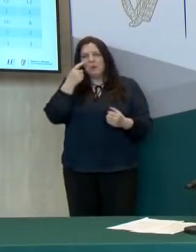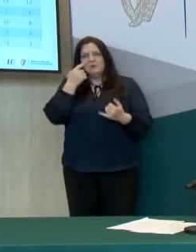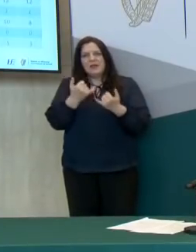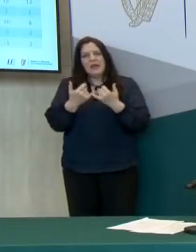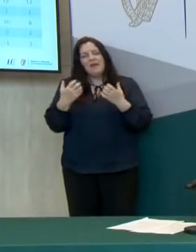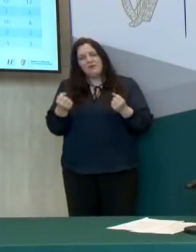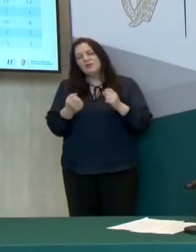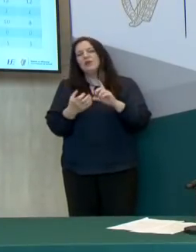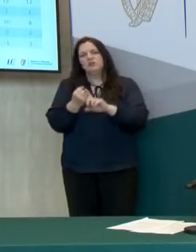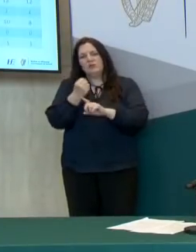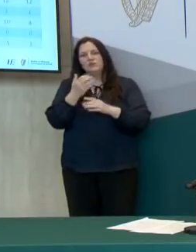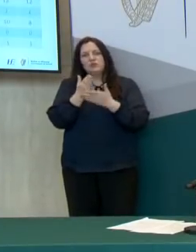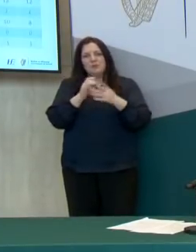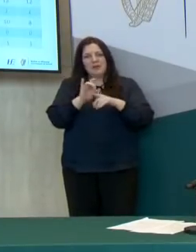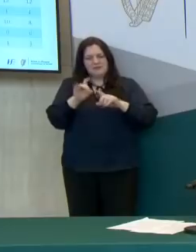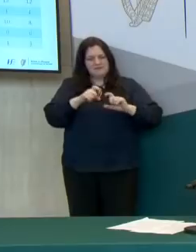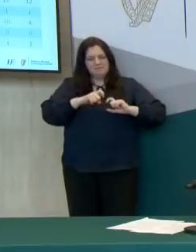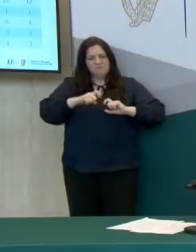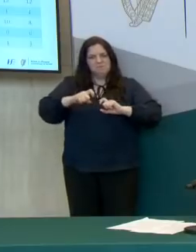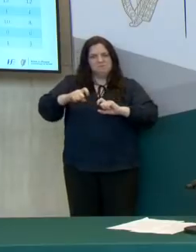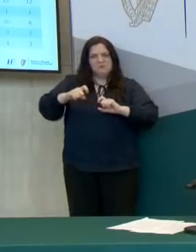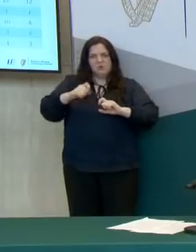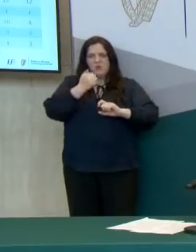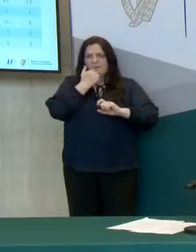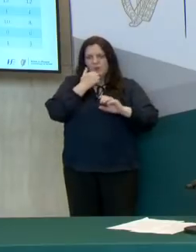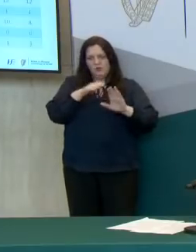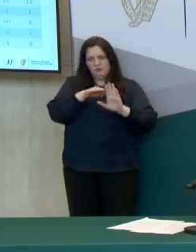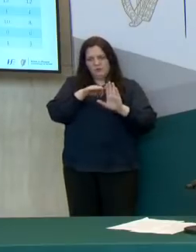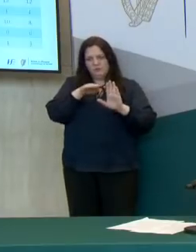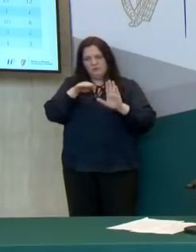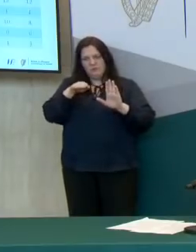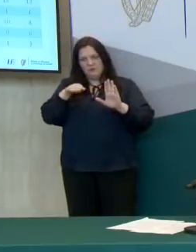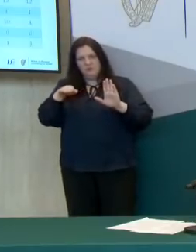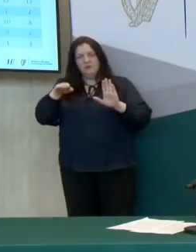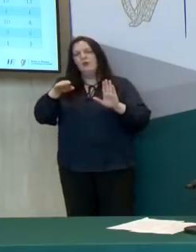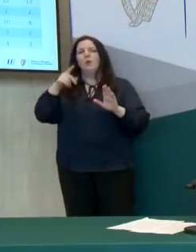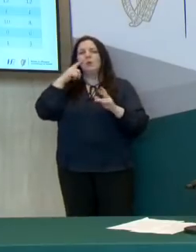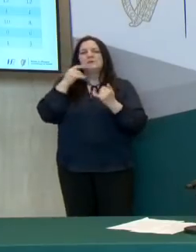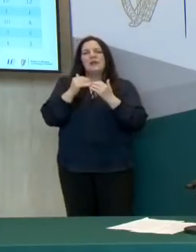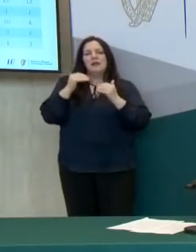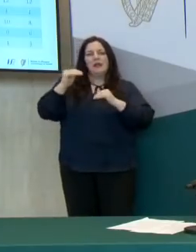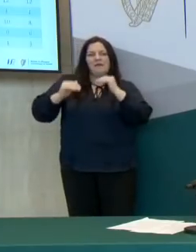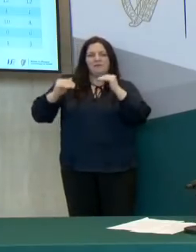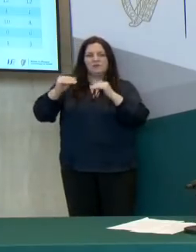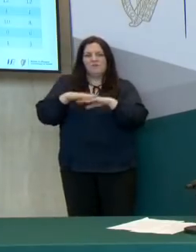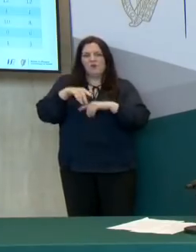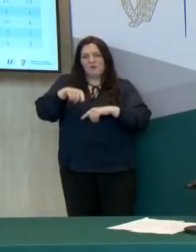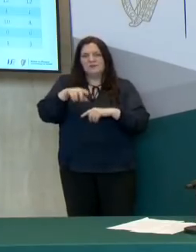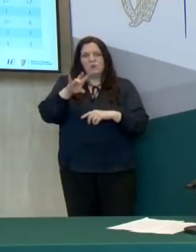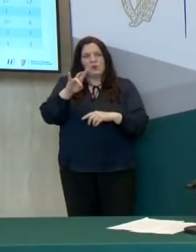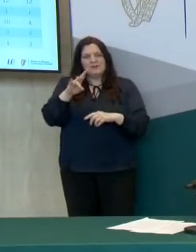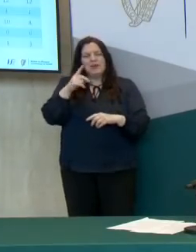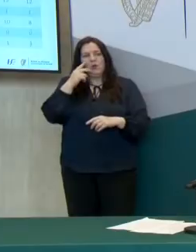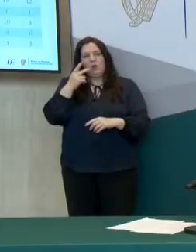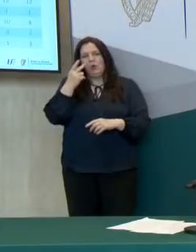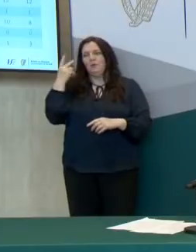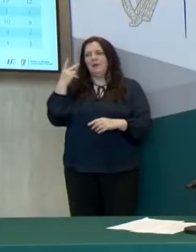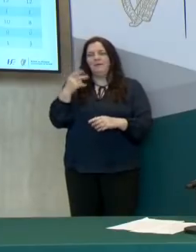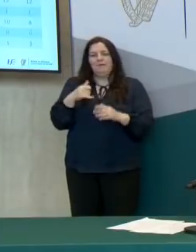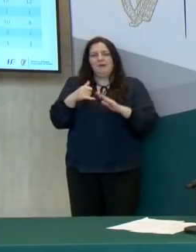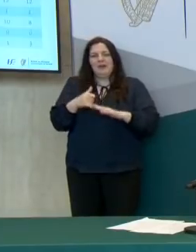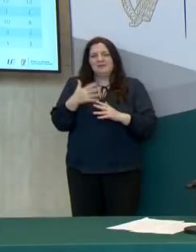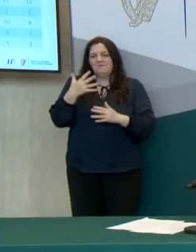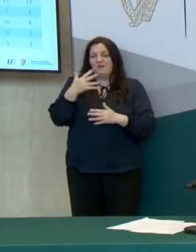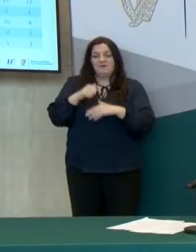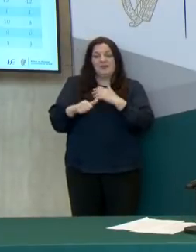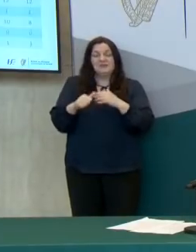achieved some level of stability just in the course of the last week, so that on average, for this Wednesday, looking back over the preceding 5